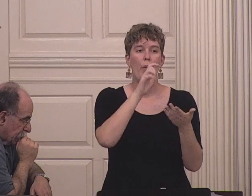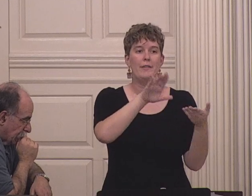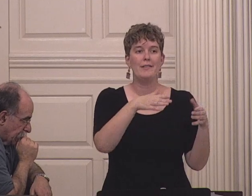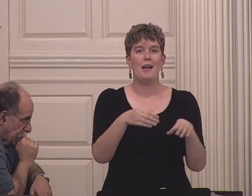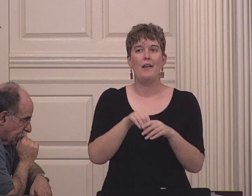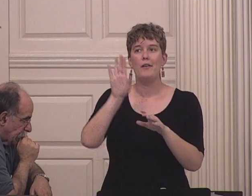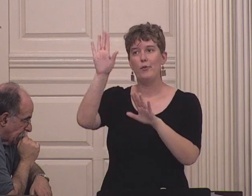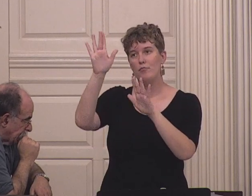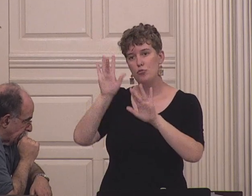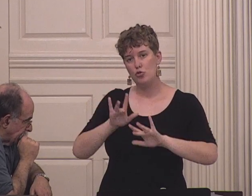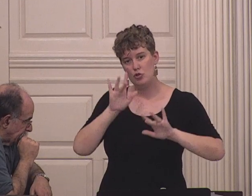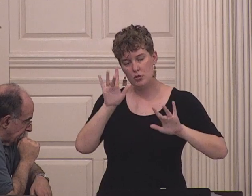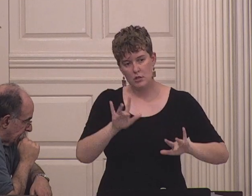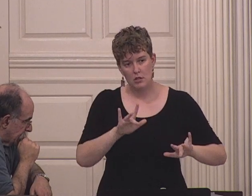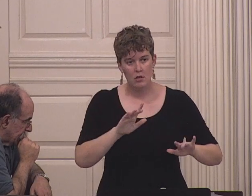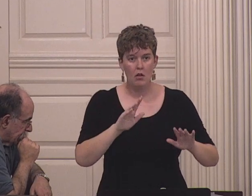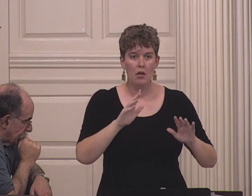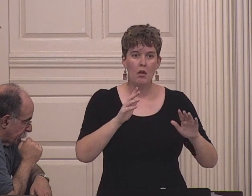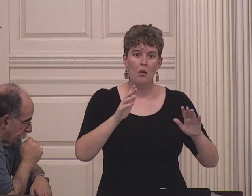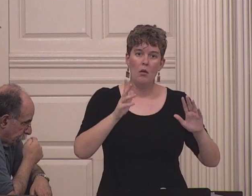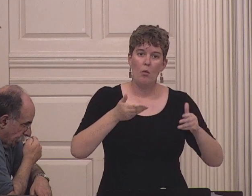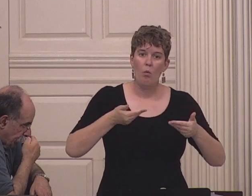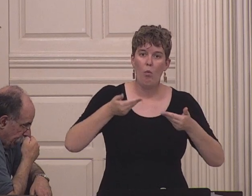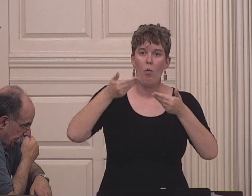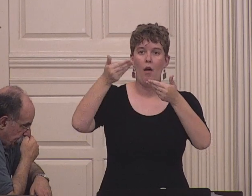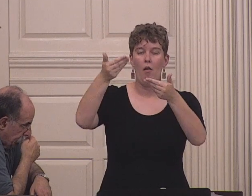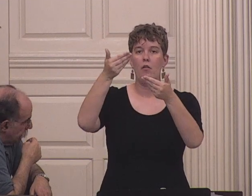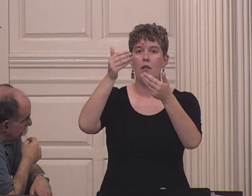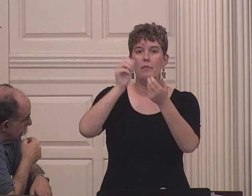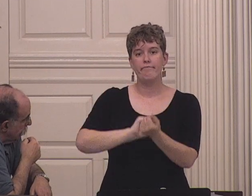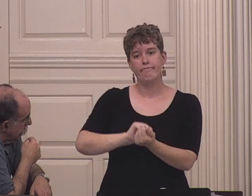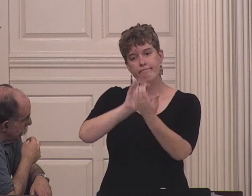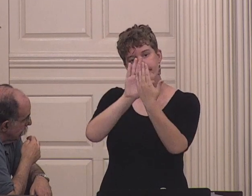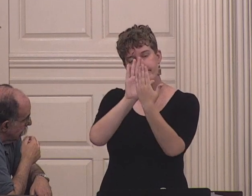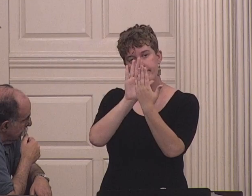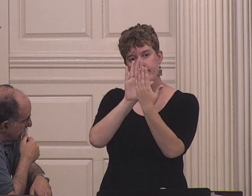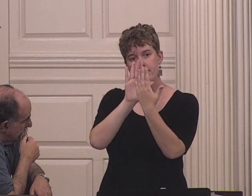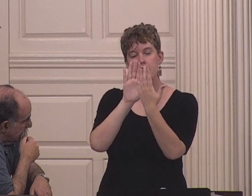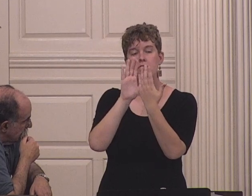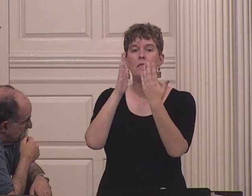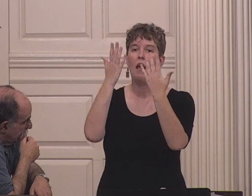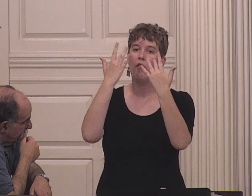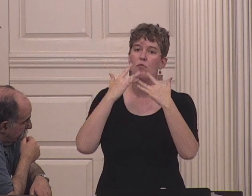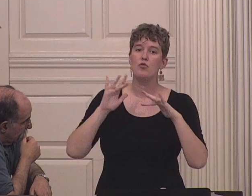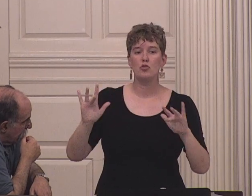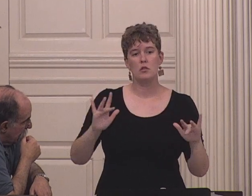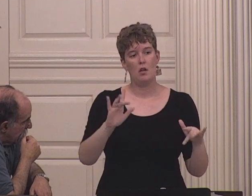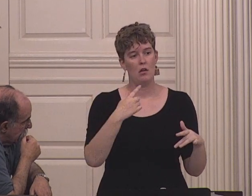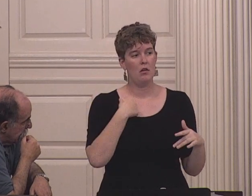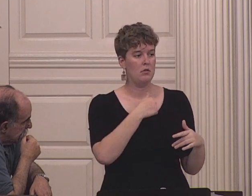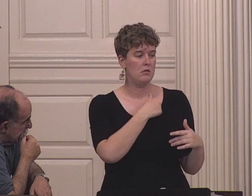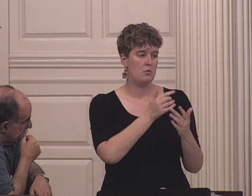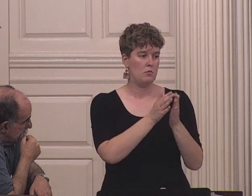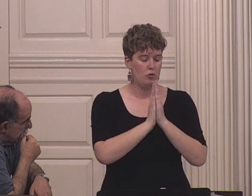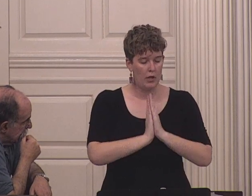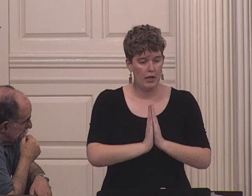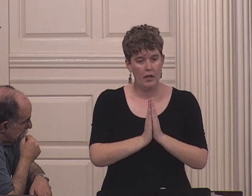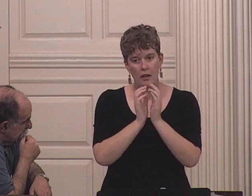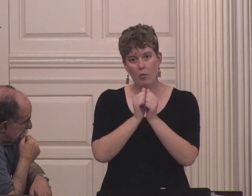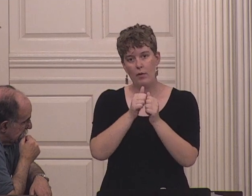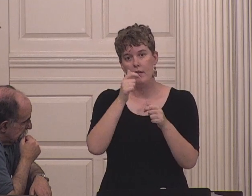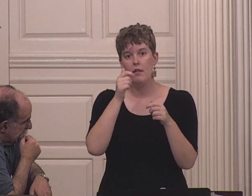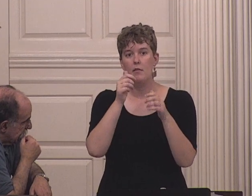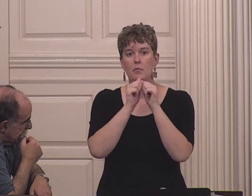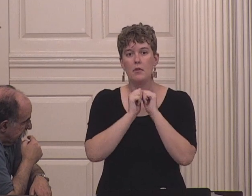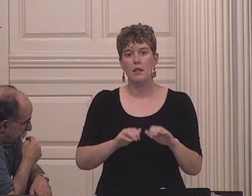mercy. Welcome them into the light of your face. Have mercy on us all, we pray, that with the Blessed